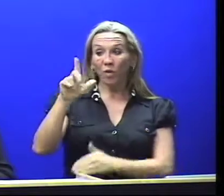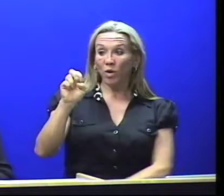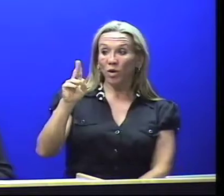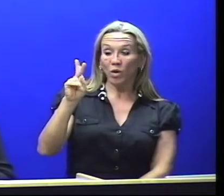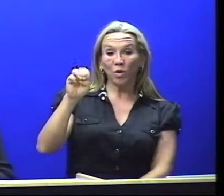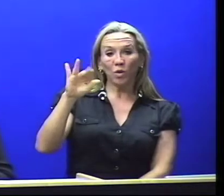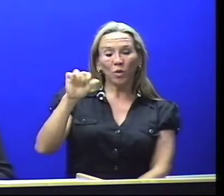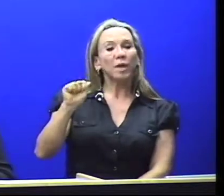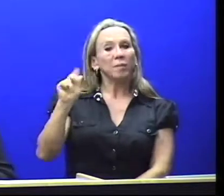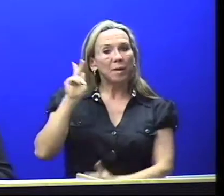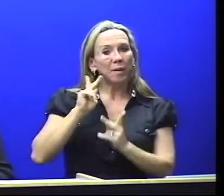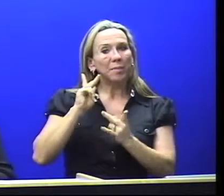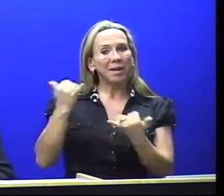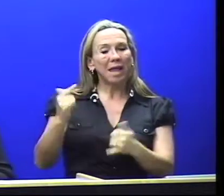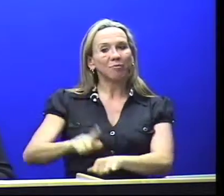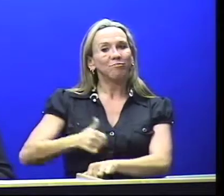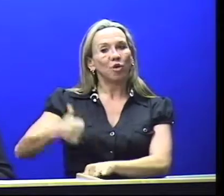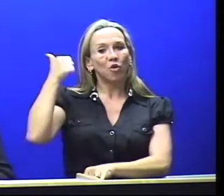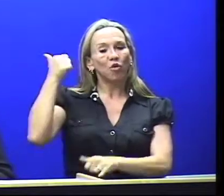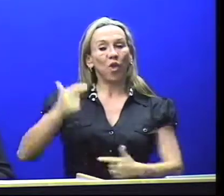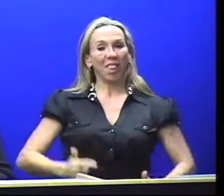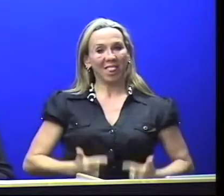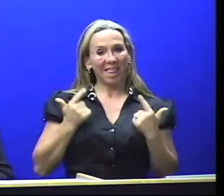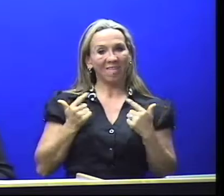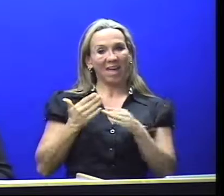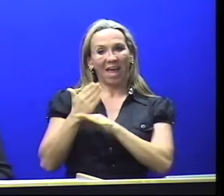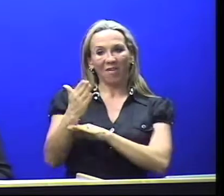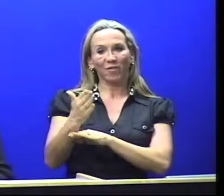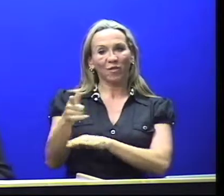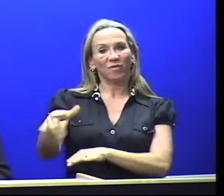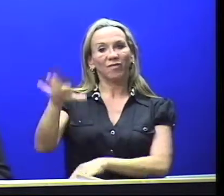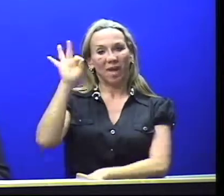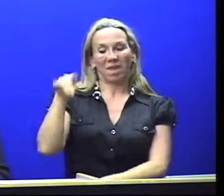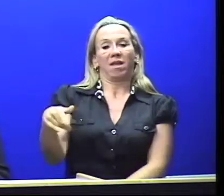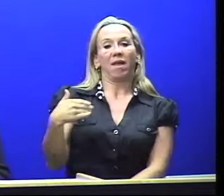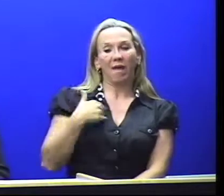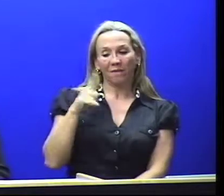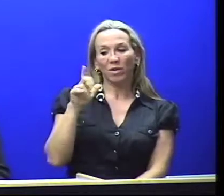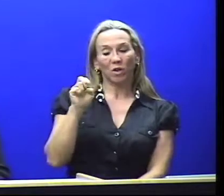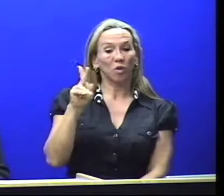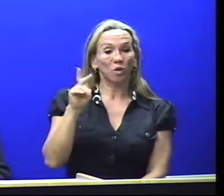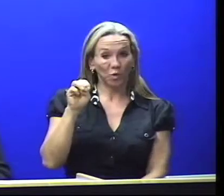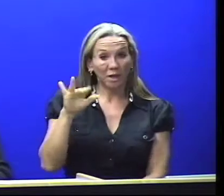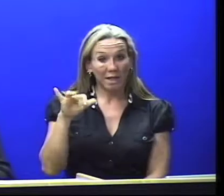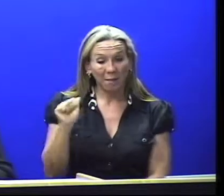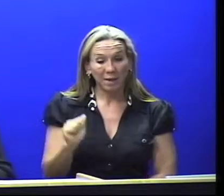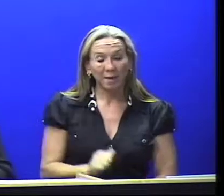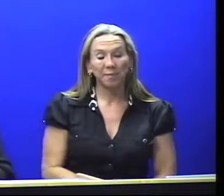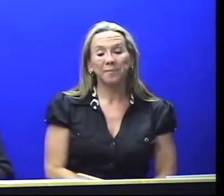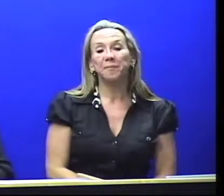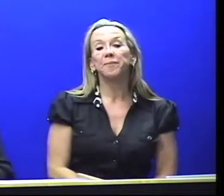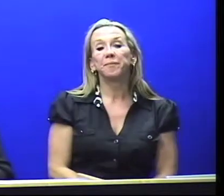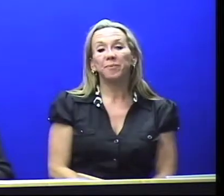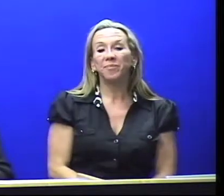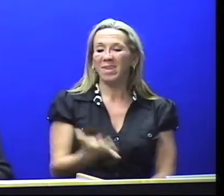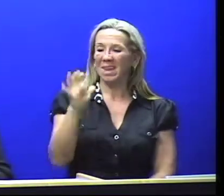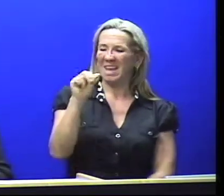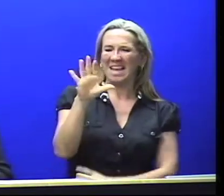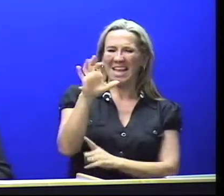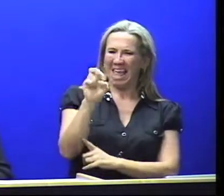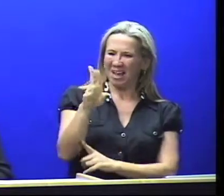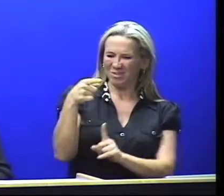living after the diagnosis of leukemia. So what is cancer?